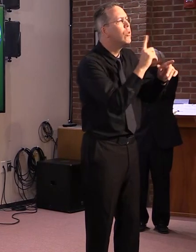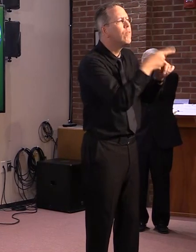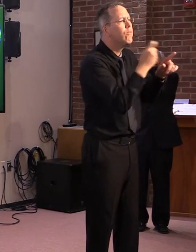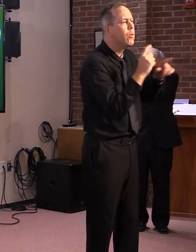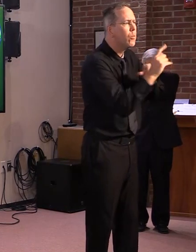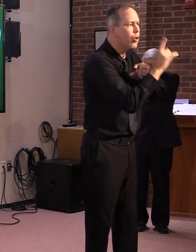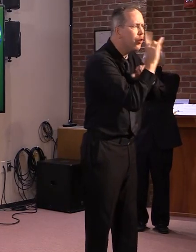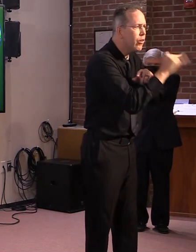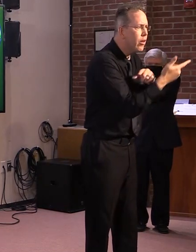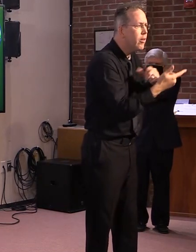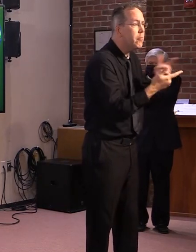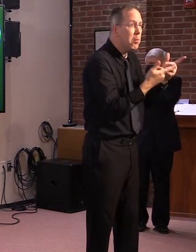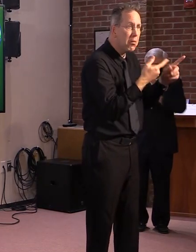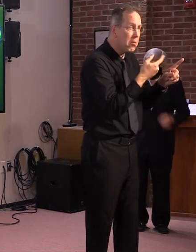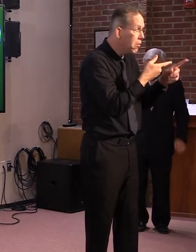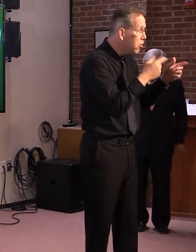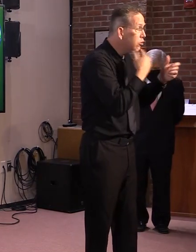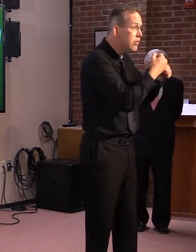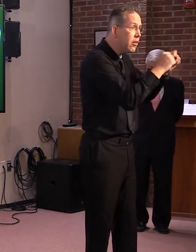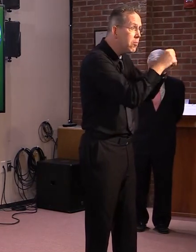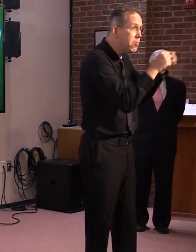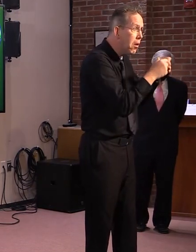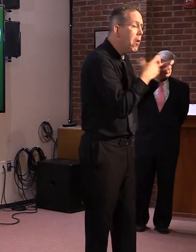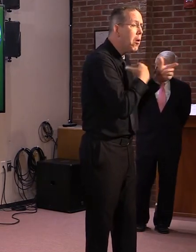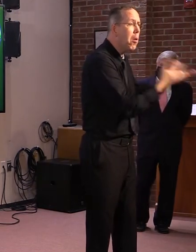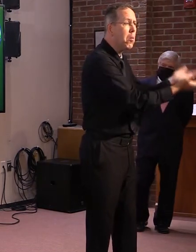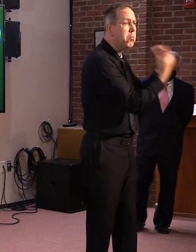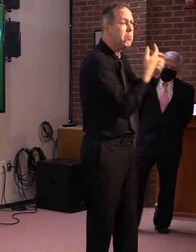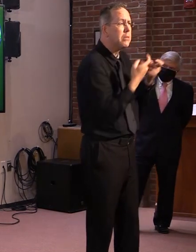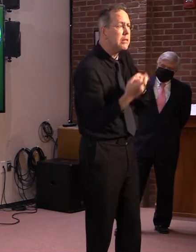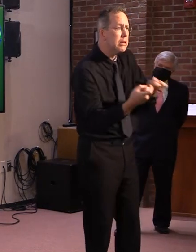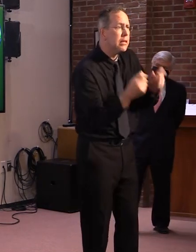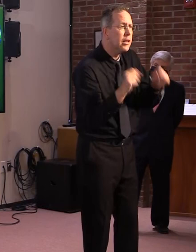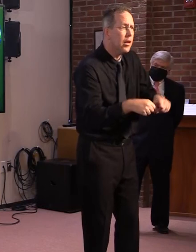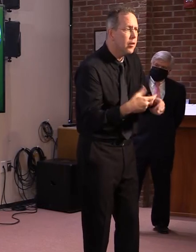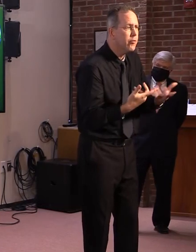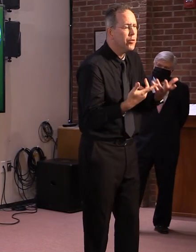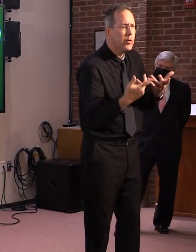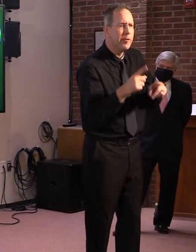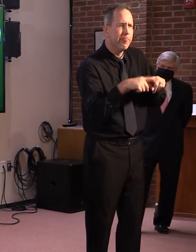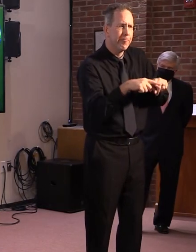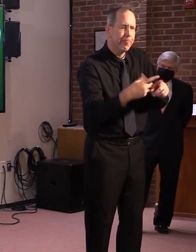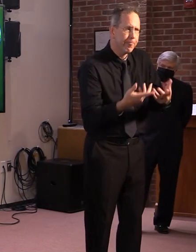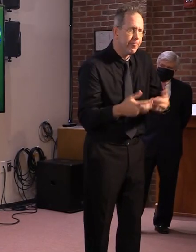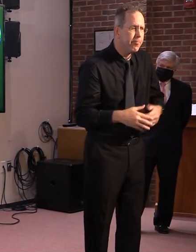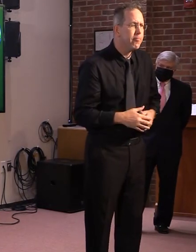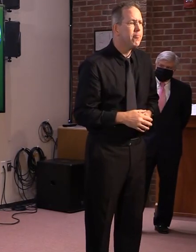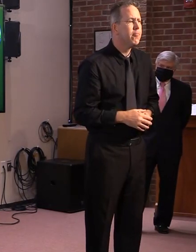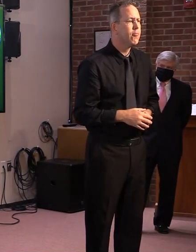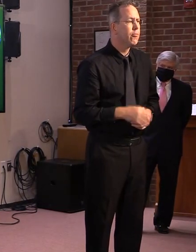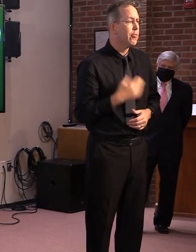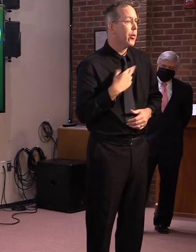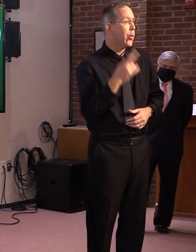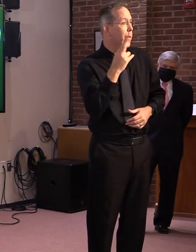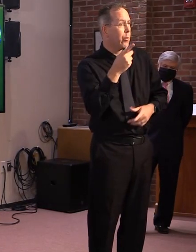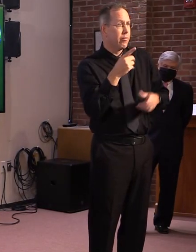in the right direction, and there'll be a vaccine that will magically appear in the very near future.